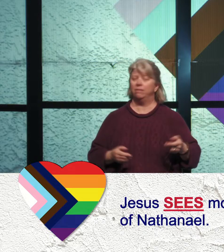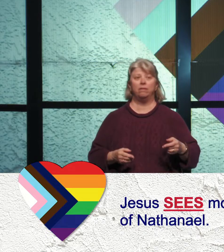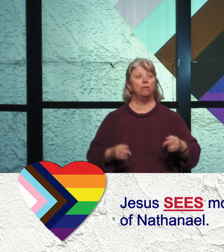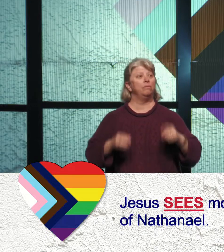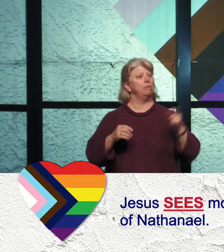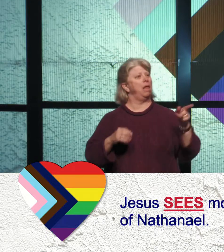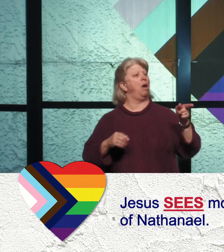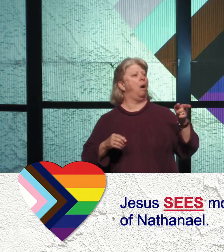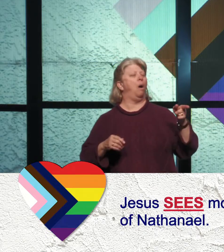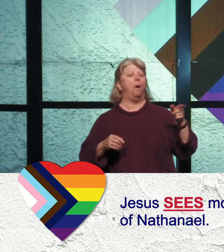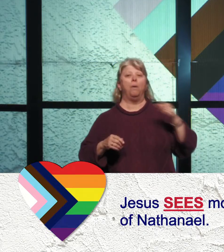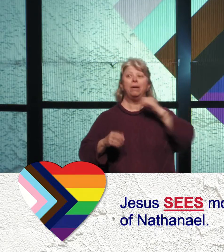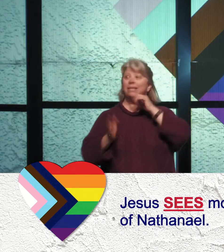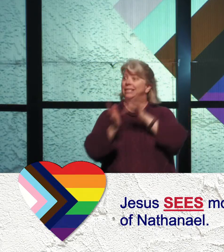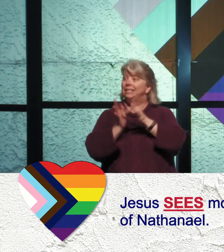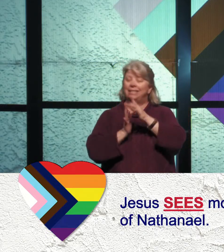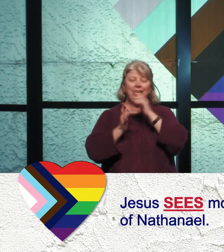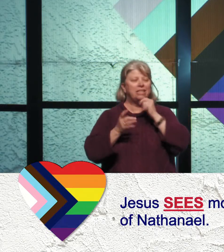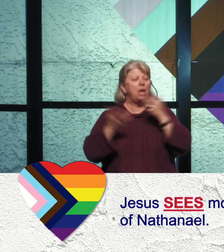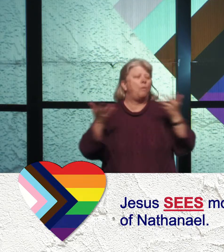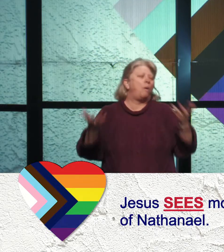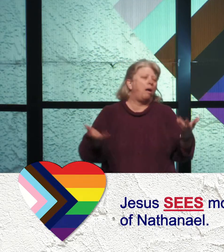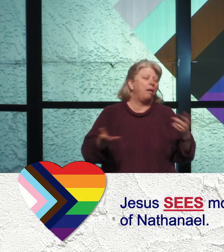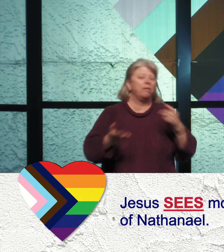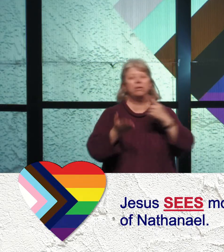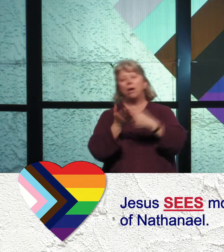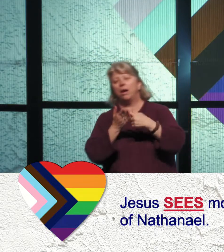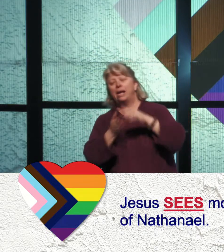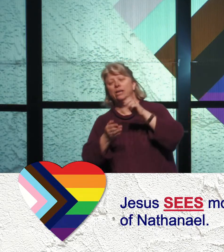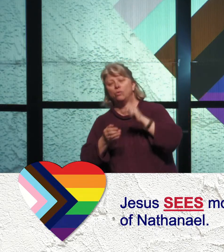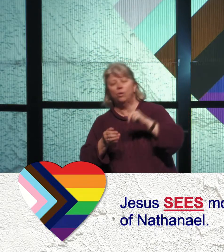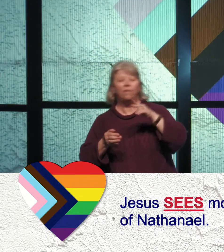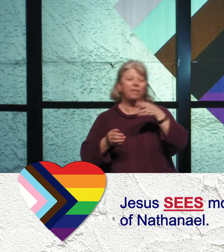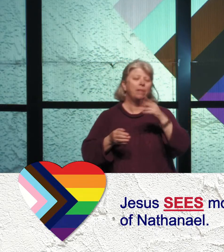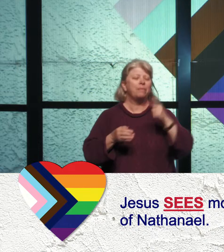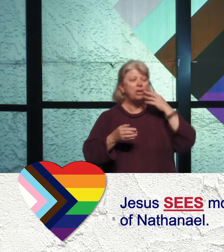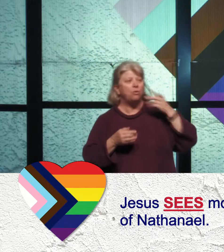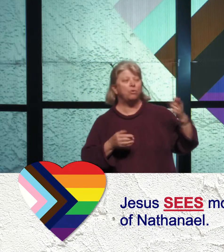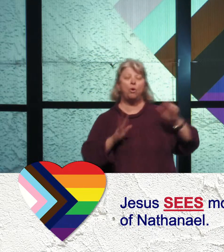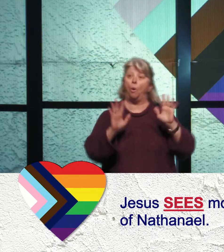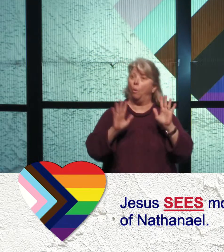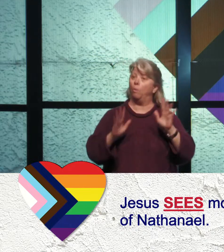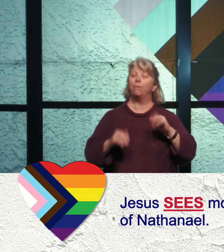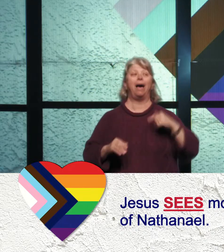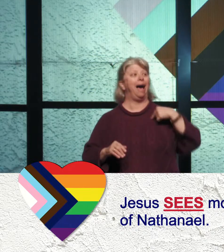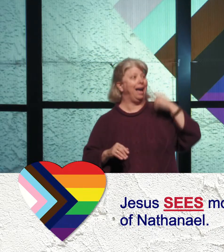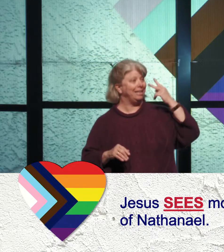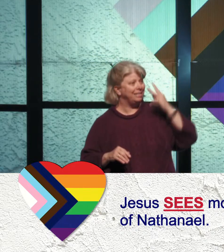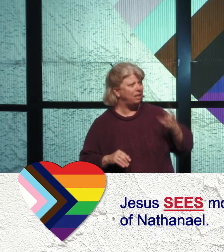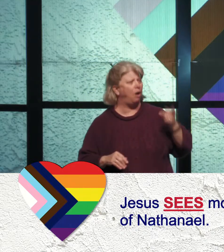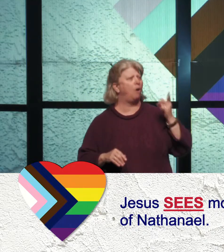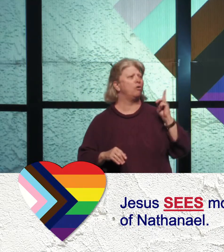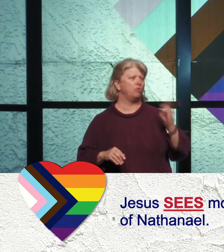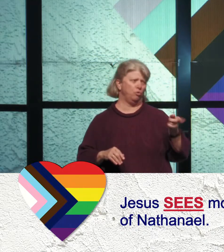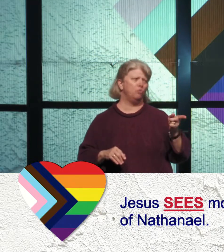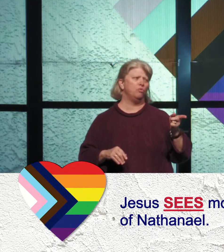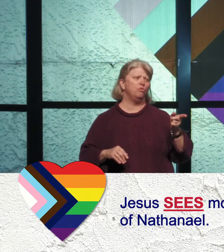But he's like, Jesus doesn't say, well, I was talking to Andrew, Peter, Philip, they know you, they told me. No, he's like, oh, no, I saw